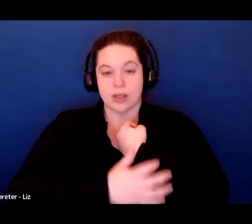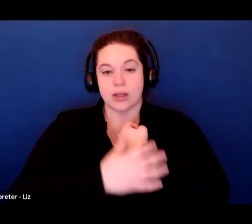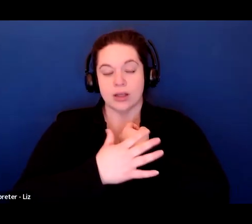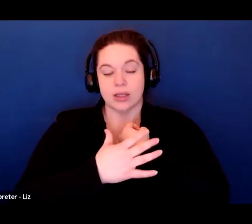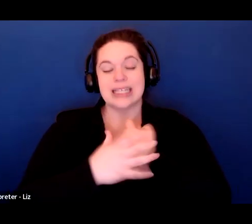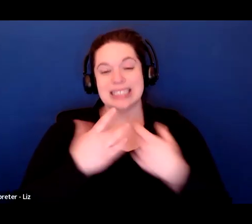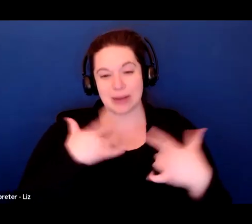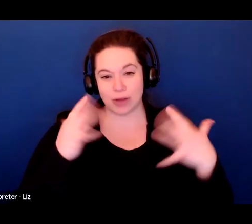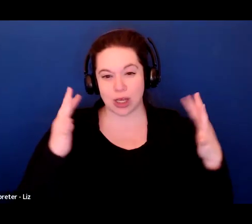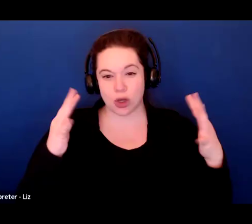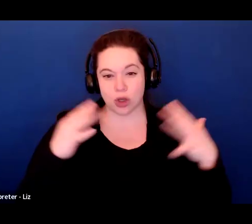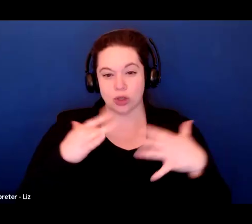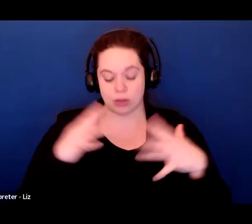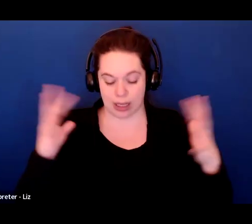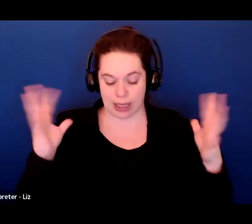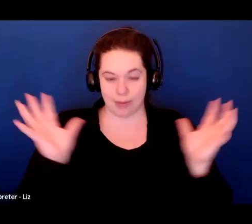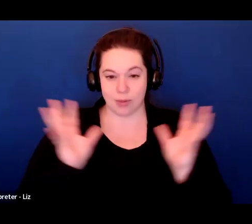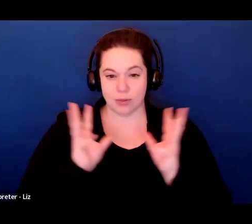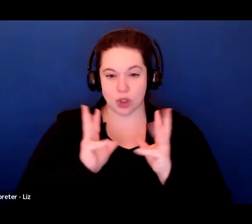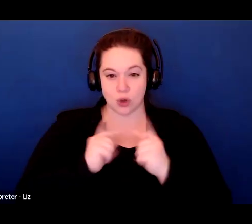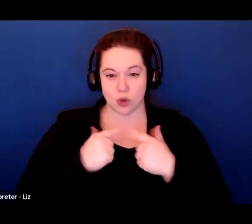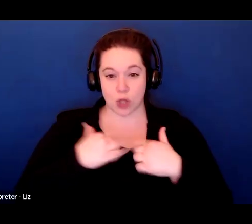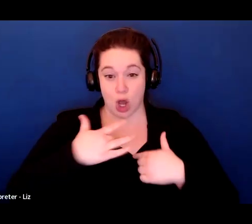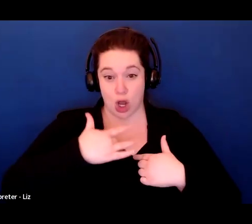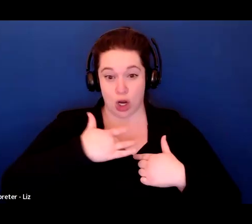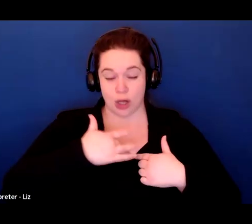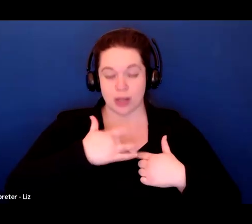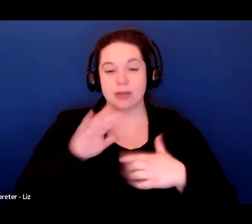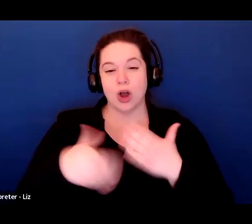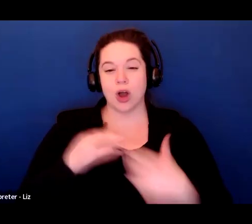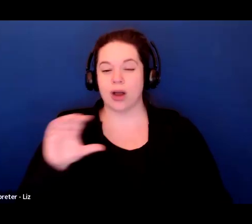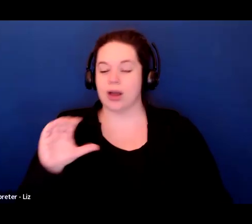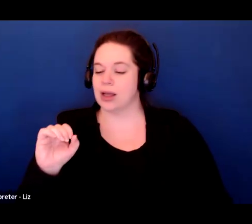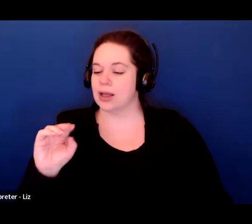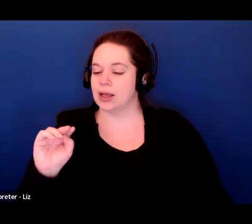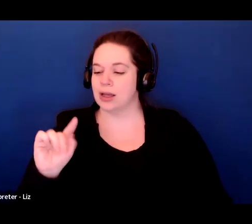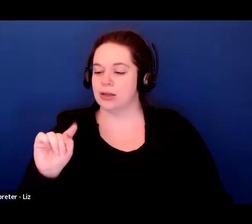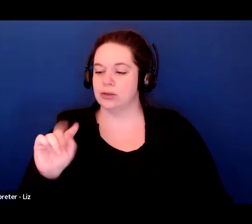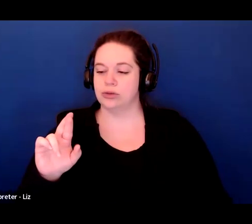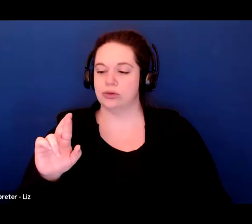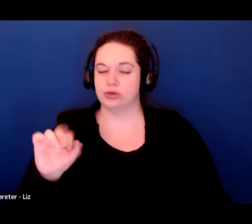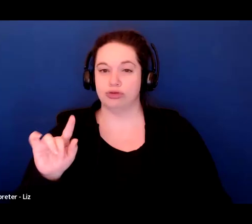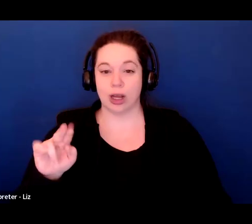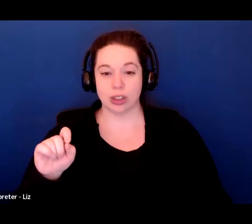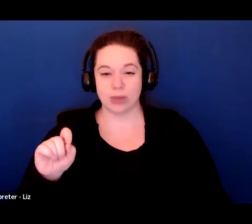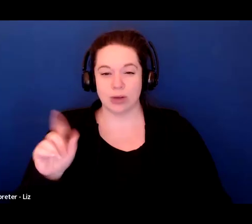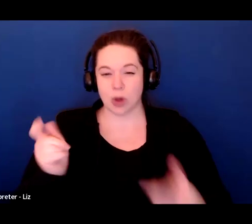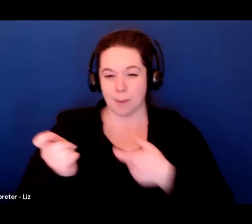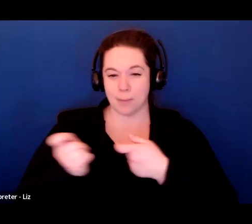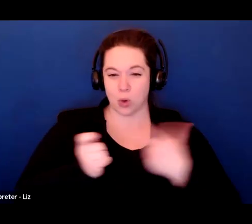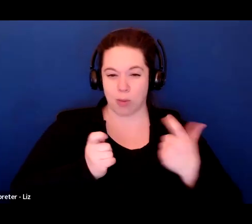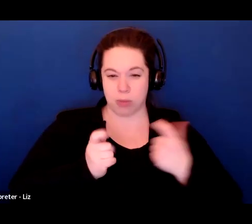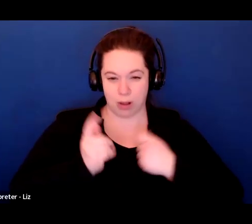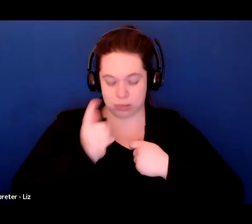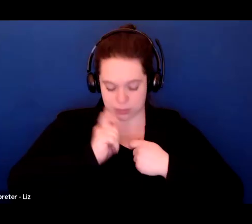usually everything goes to the heart. You can think of that's the way contractions go. Everything will go towards the heart. And